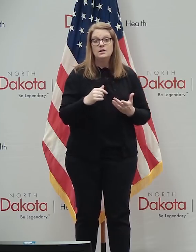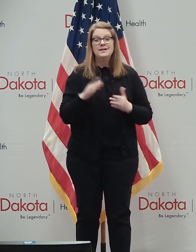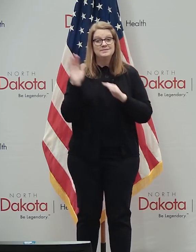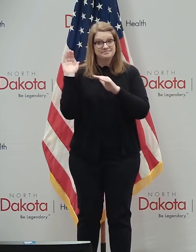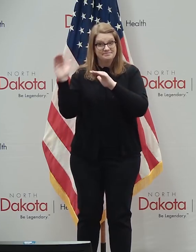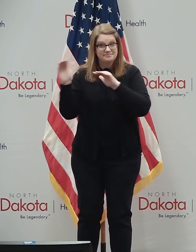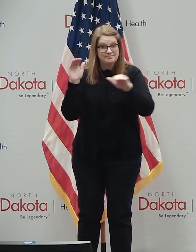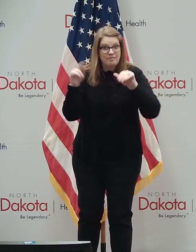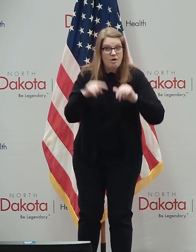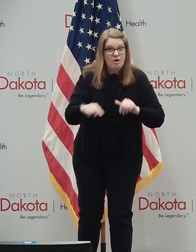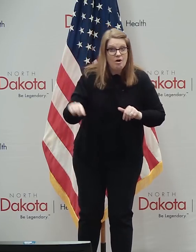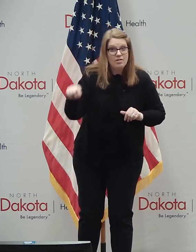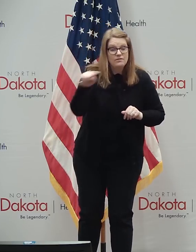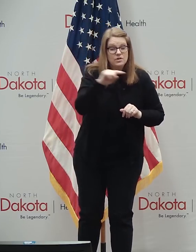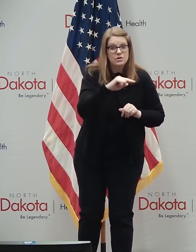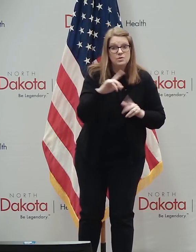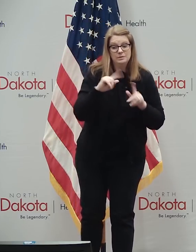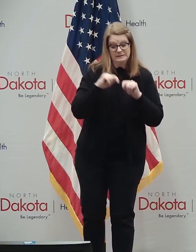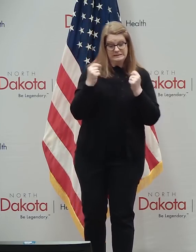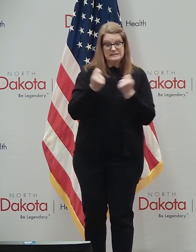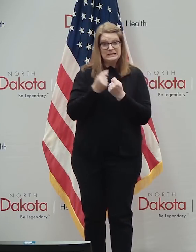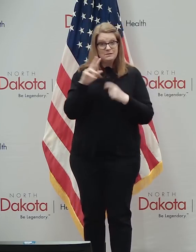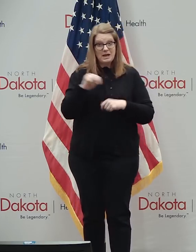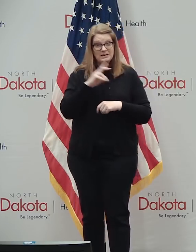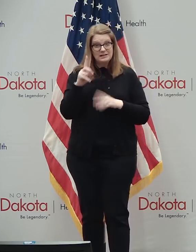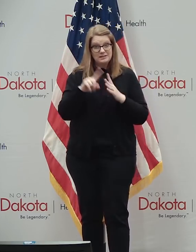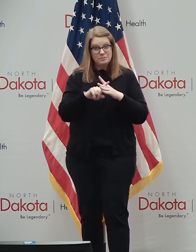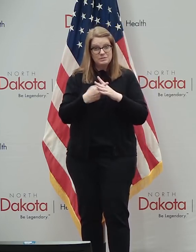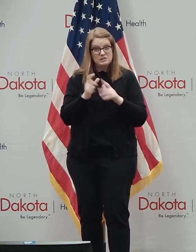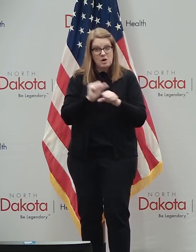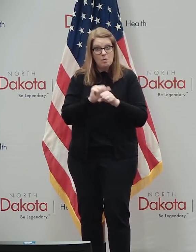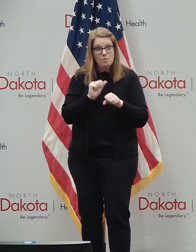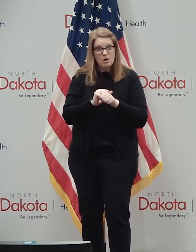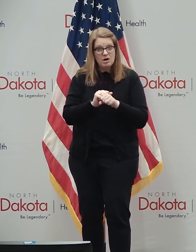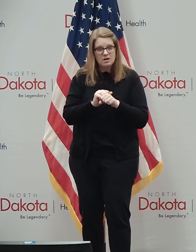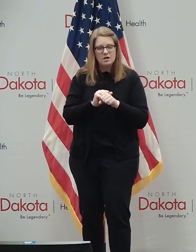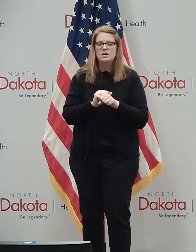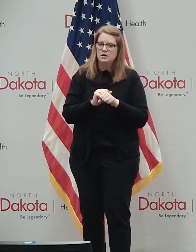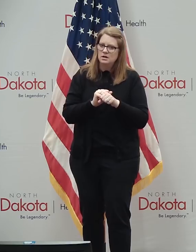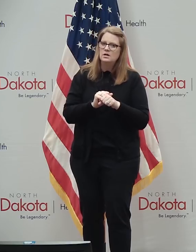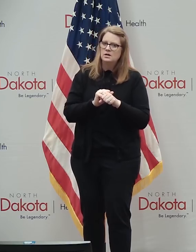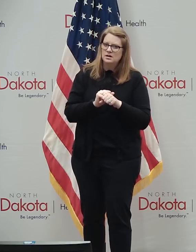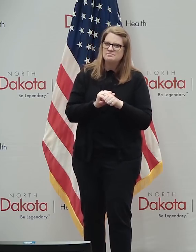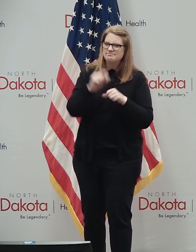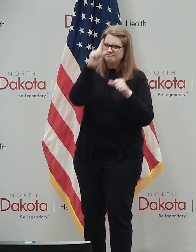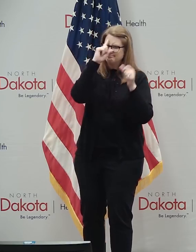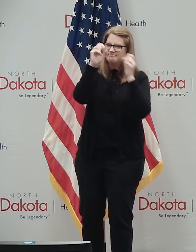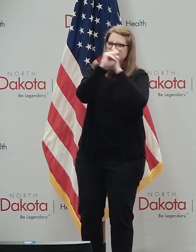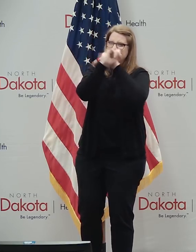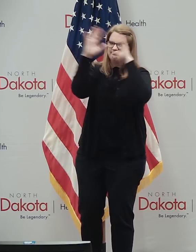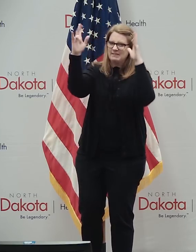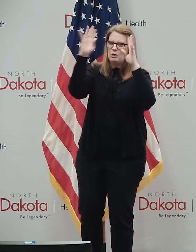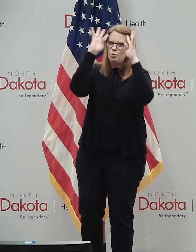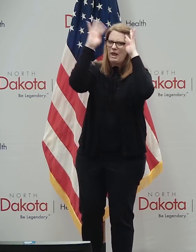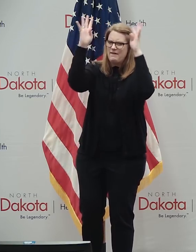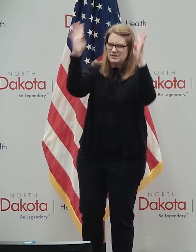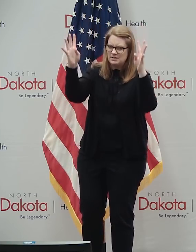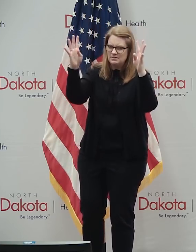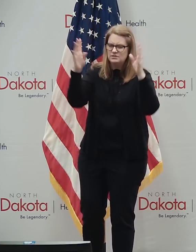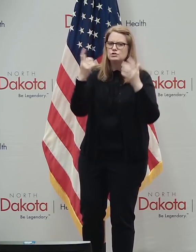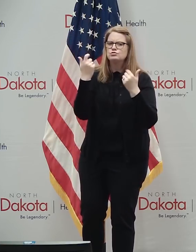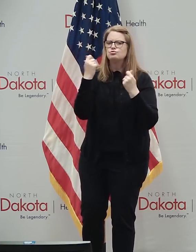North Dakota that every day when Team ND goes to work, we're trying to use our imagination as creatively as possible to try to come up with